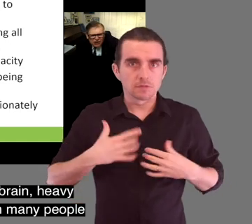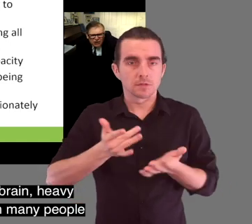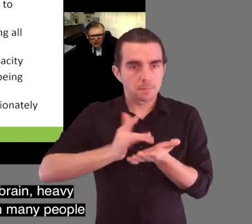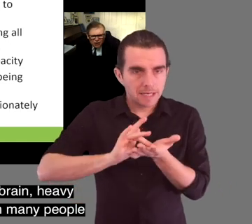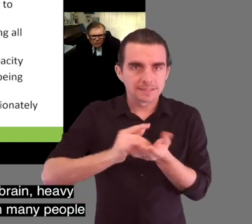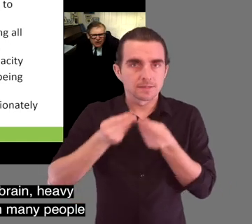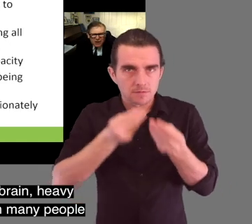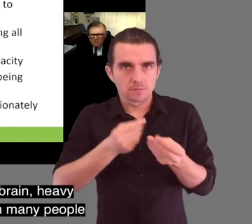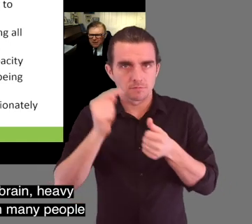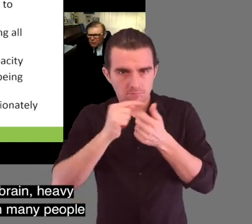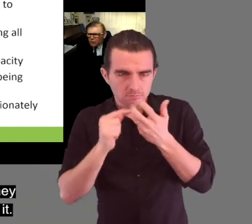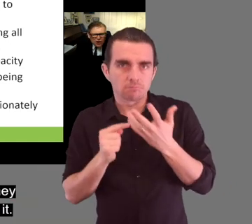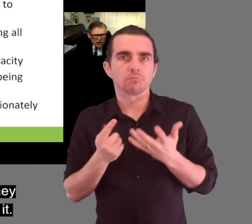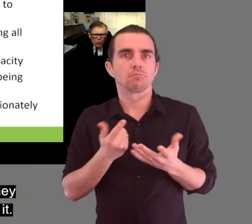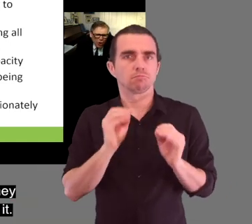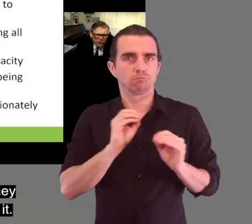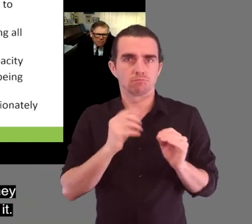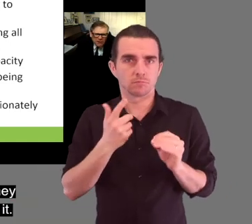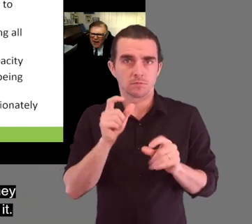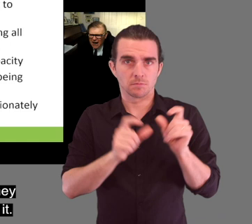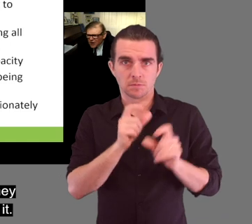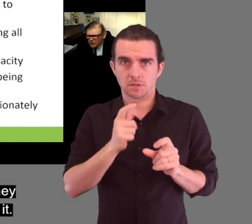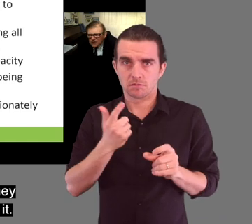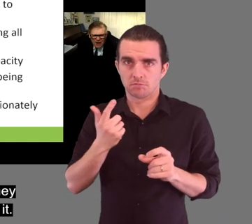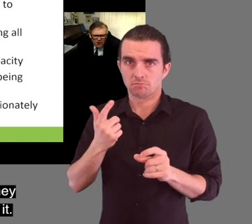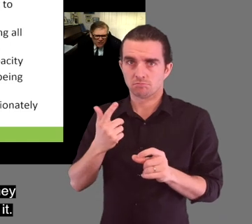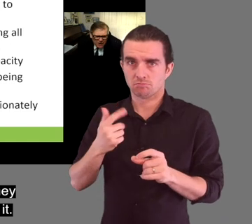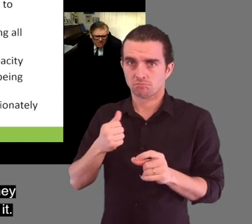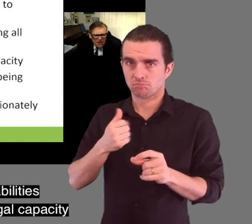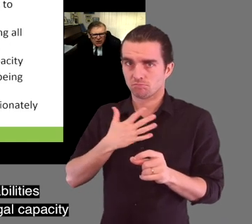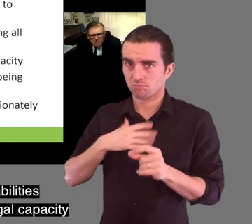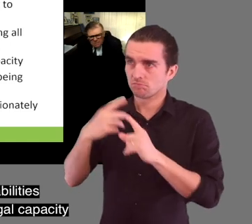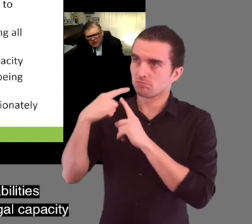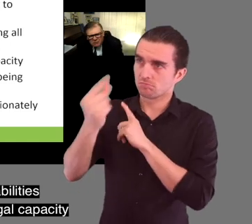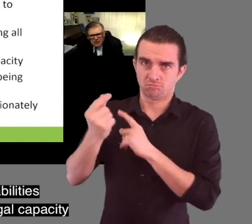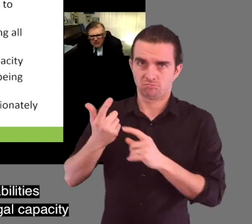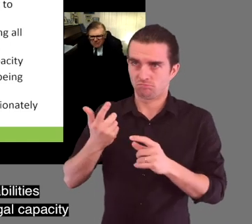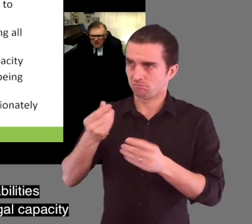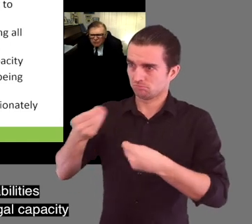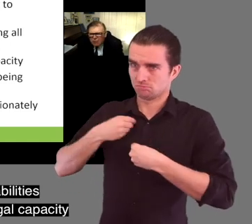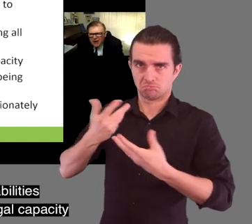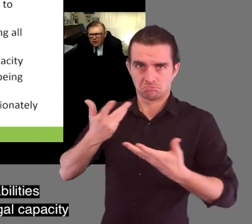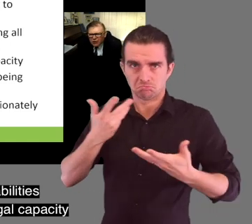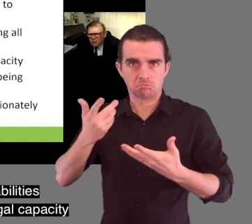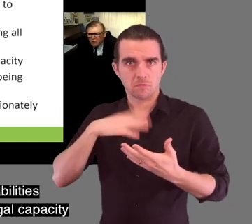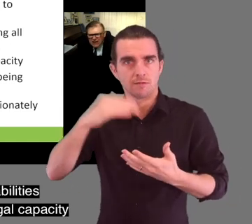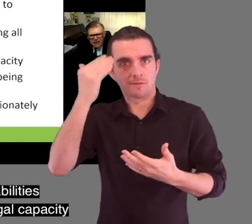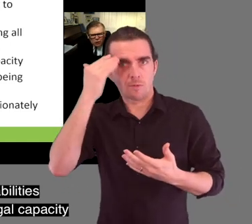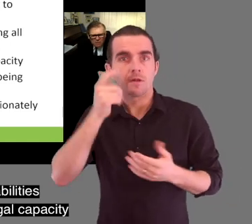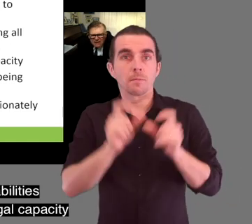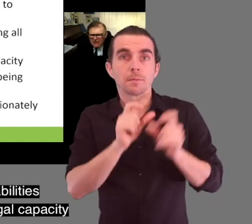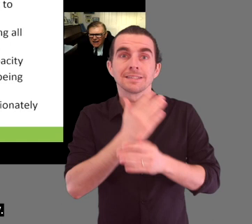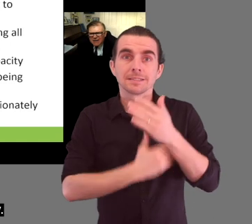medication and so on, which many people didn't want, but they had no say over it. So persons with disabilities remain the group whose